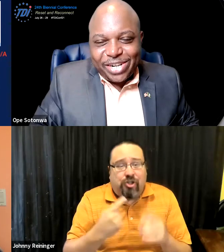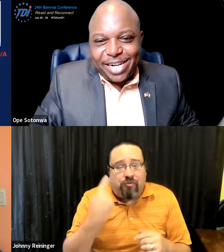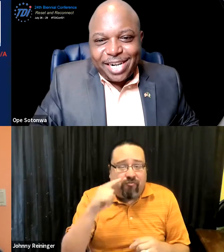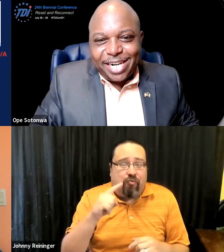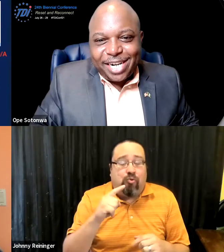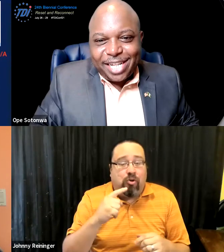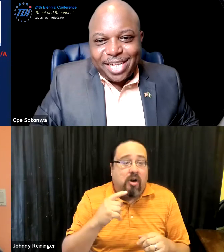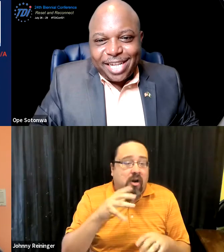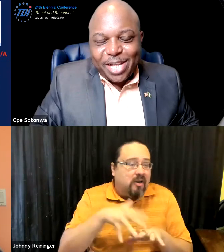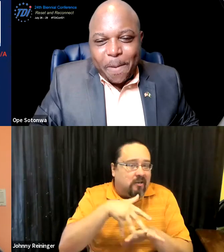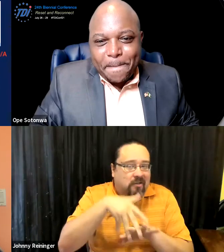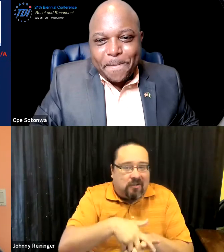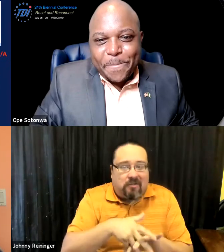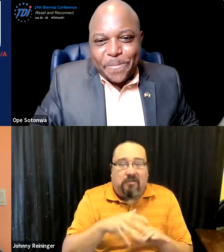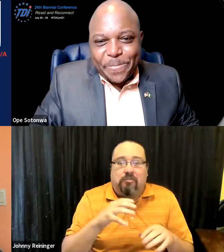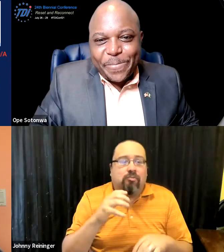stripes, gray stripes.